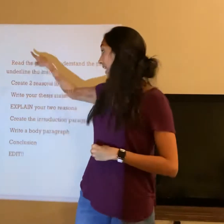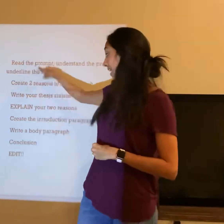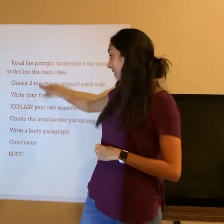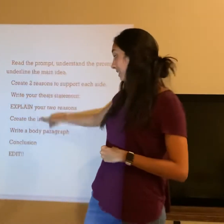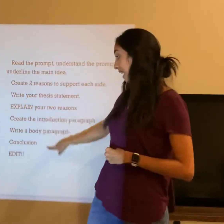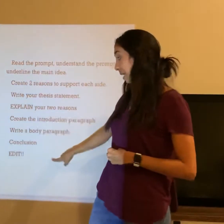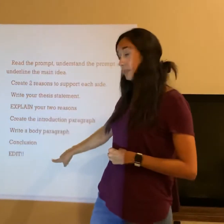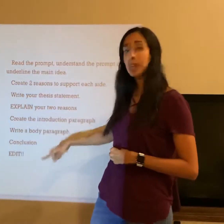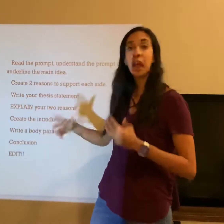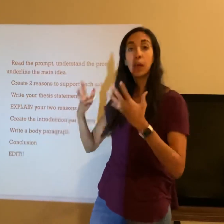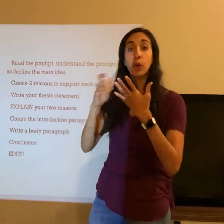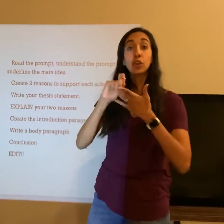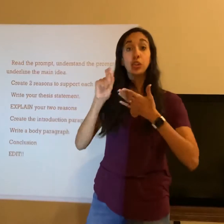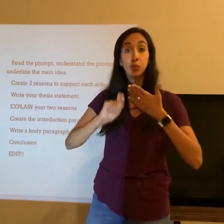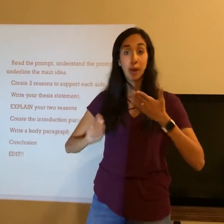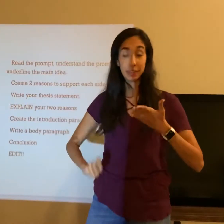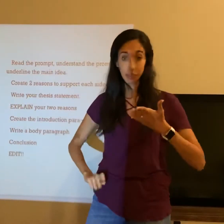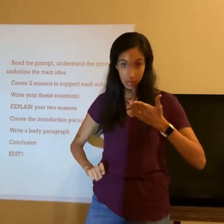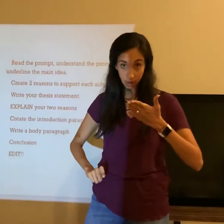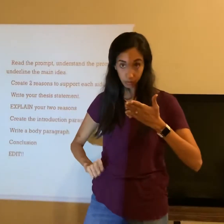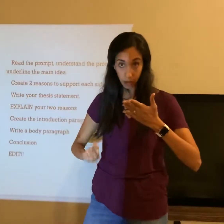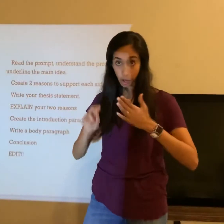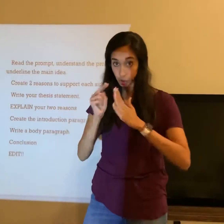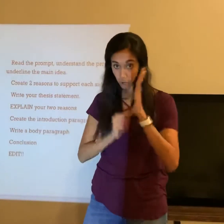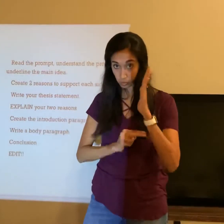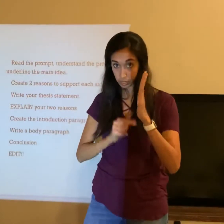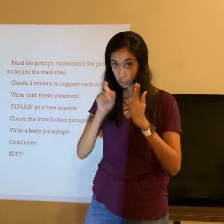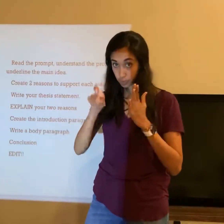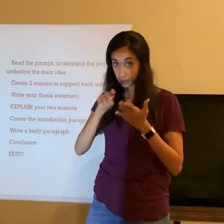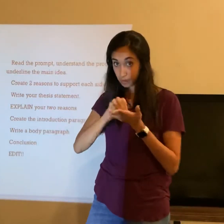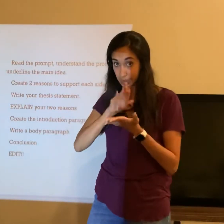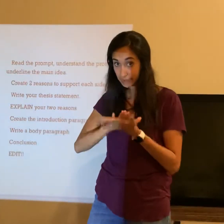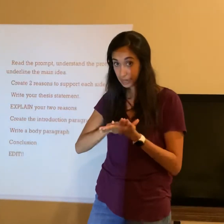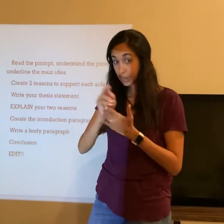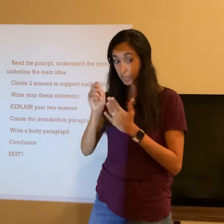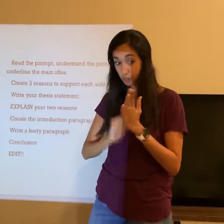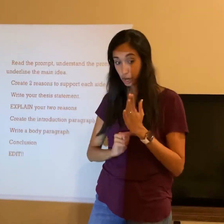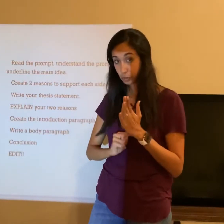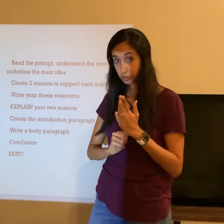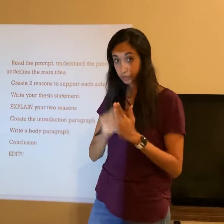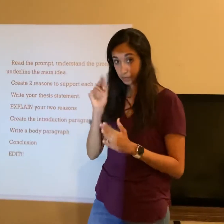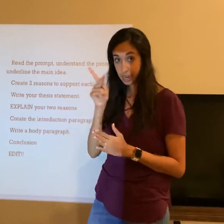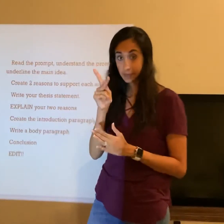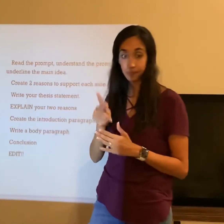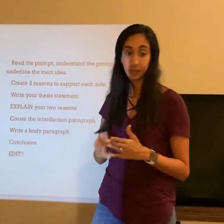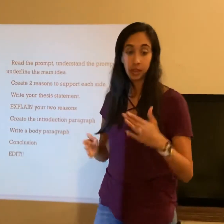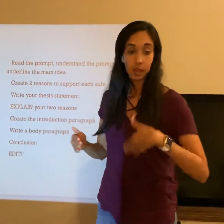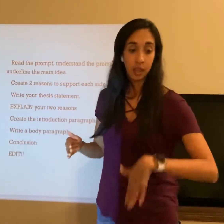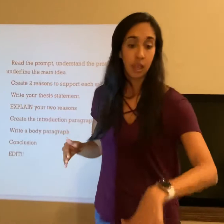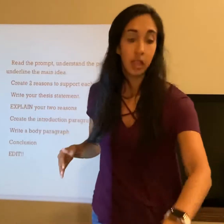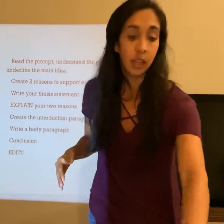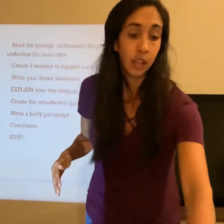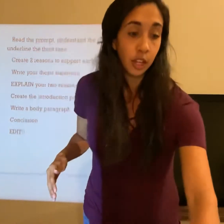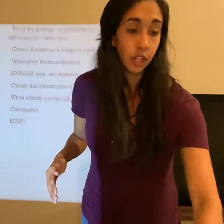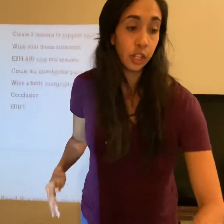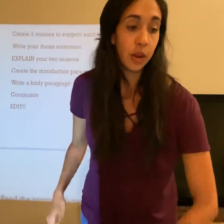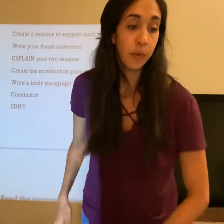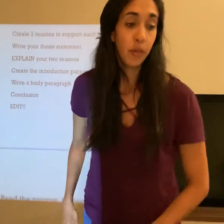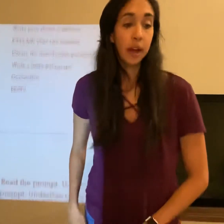8 steps, I want you to write them down on your notes. They should be written in your notes, okay? So number 1,